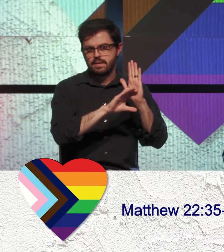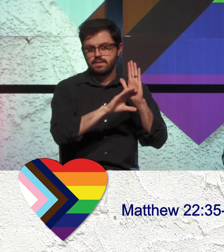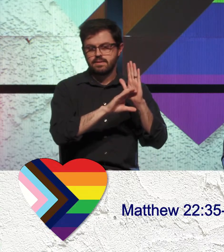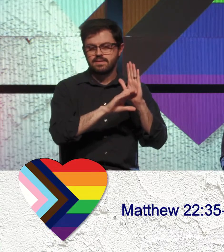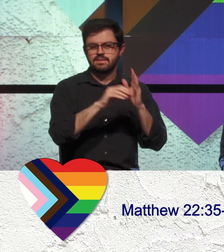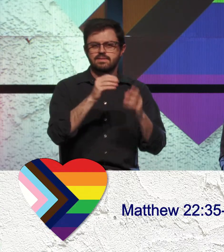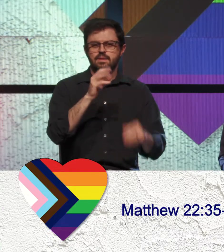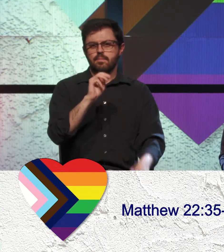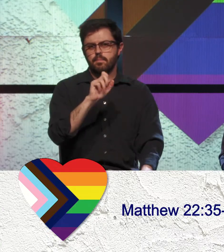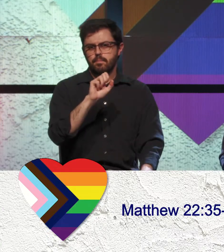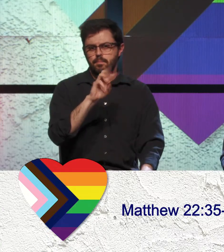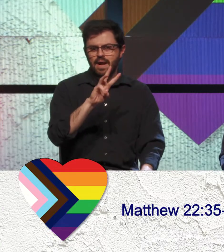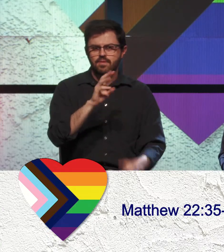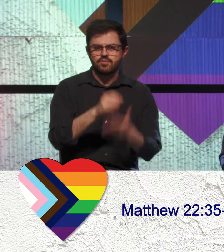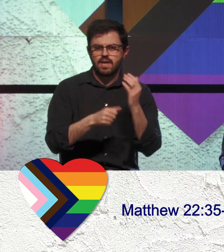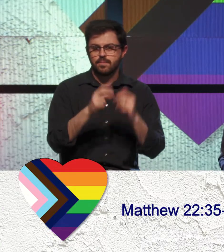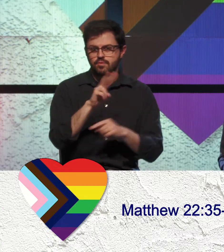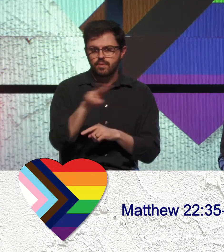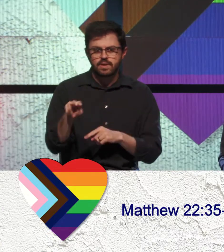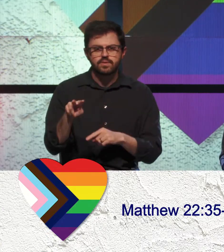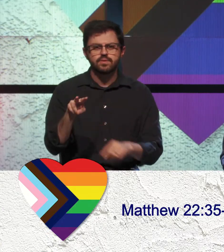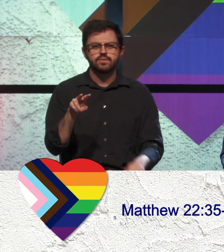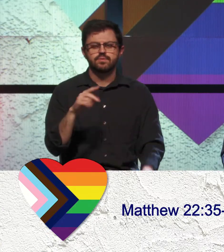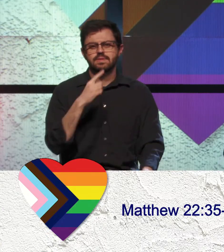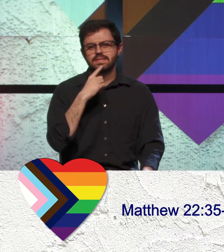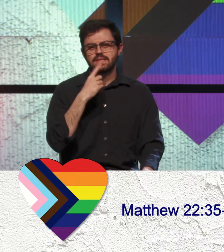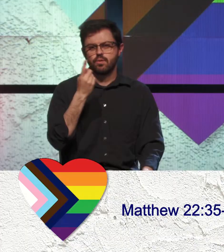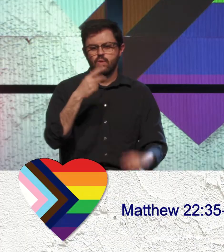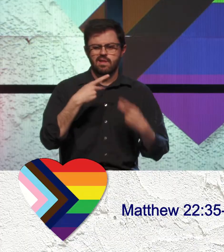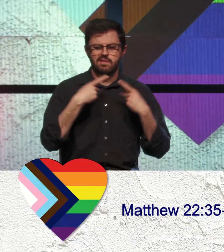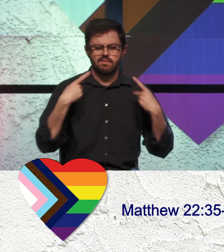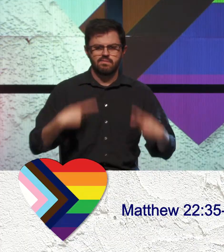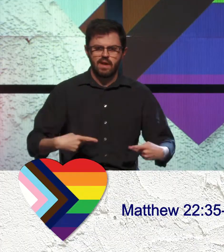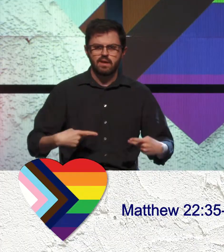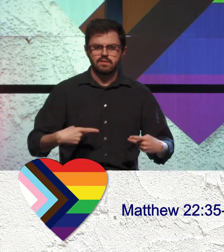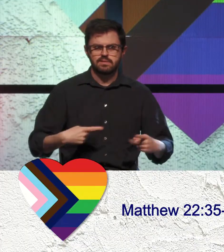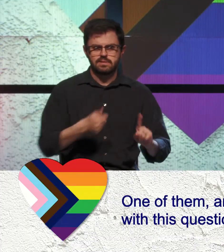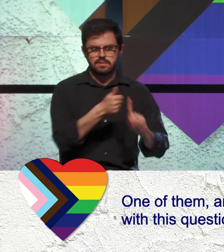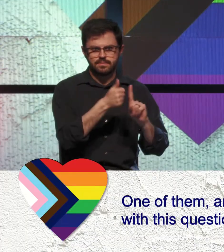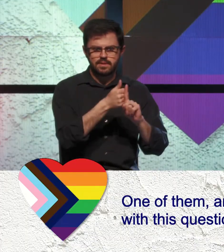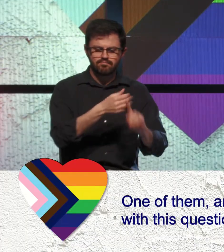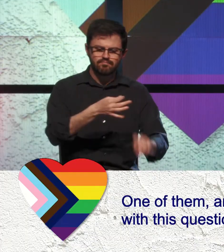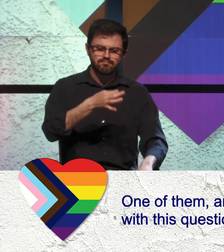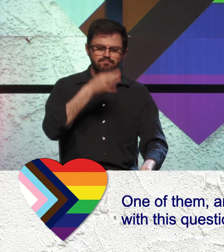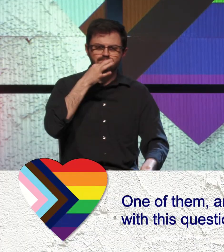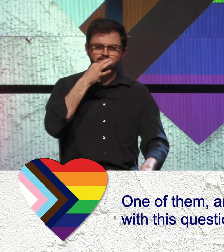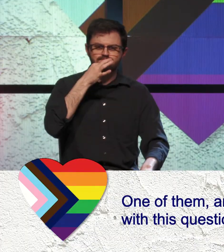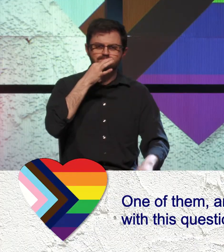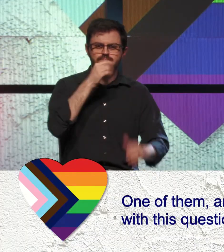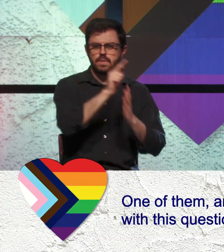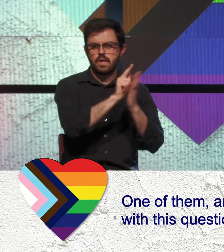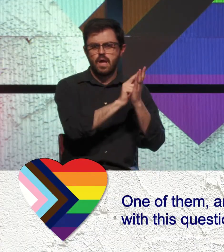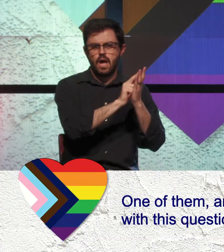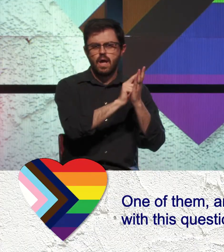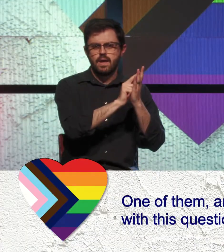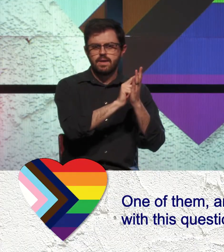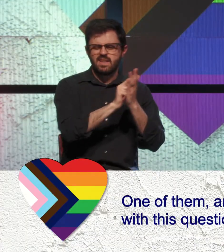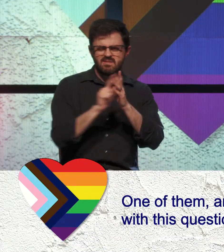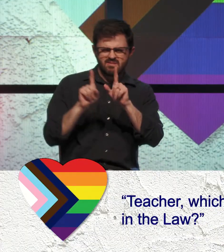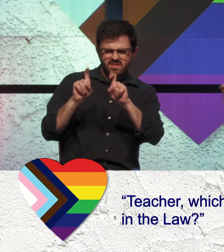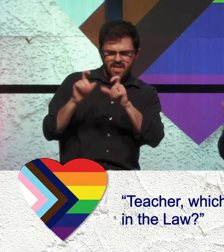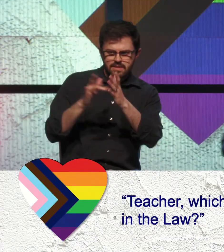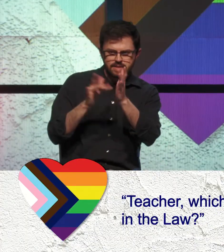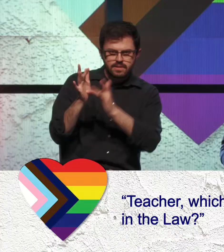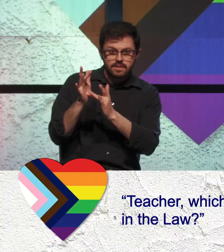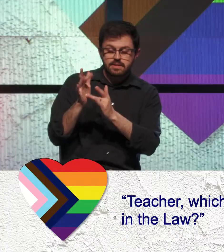It says that one of the Pharisees, an expert, right, in the law, tested him, and he asked him this question, "Teacher,